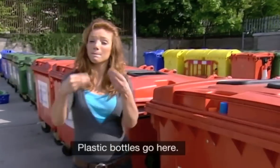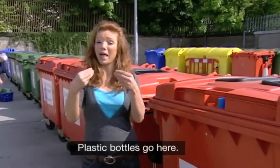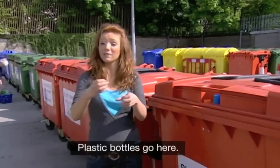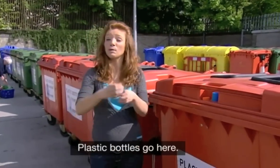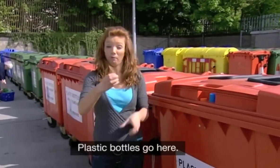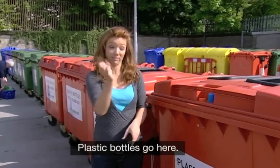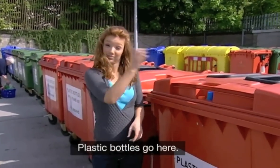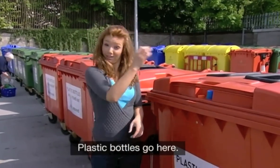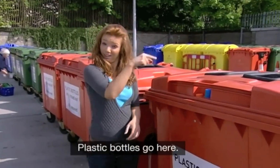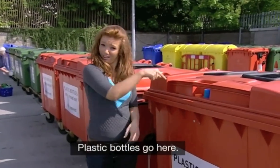Plastic bottles go here.